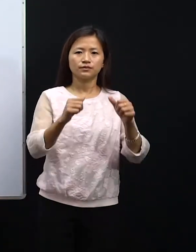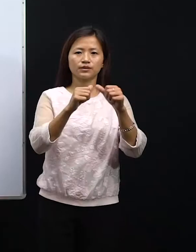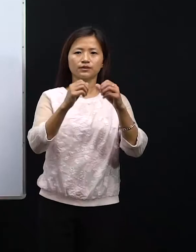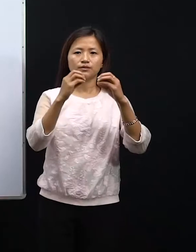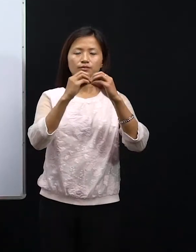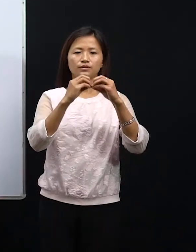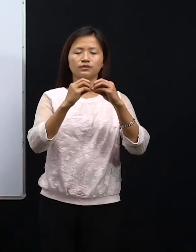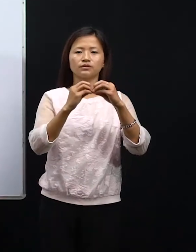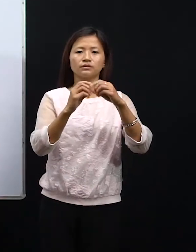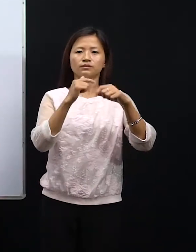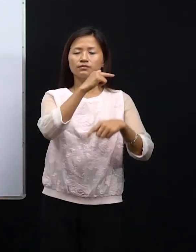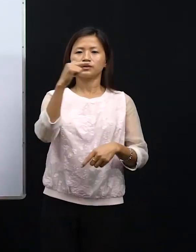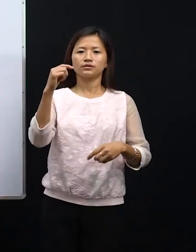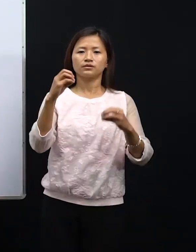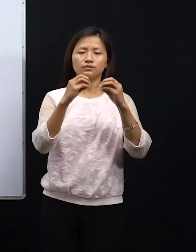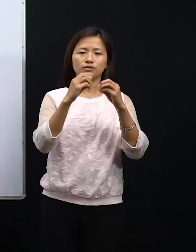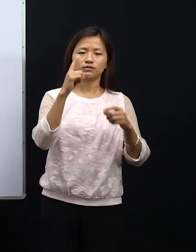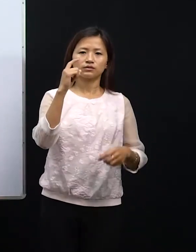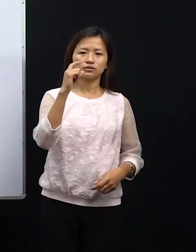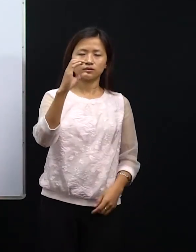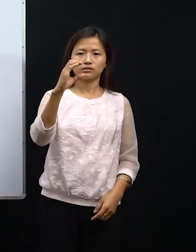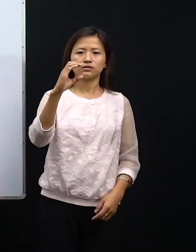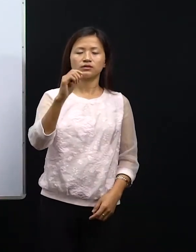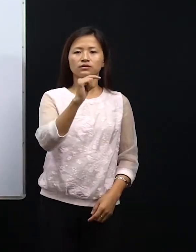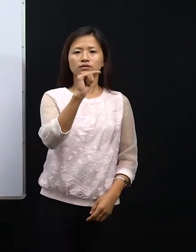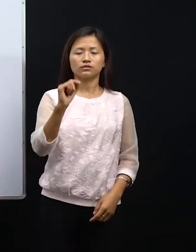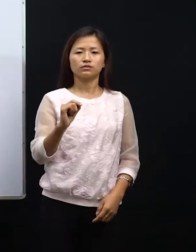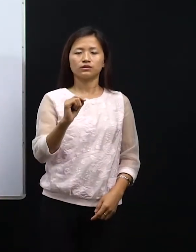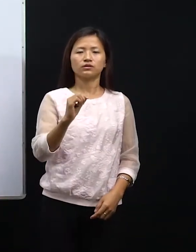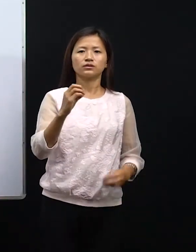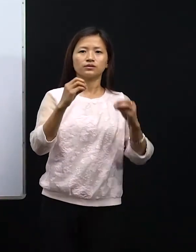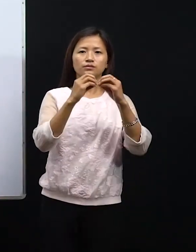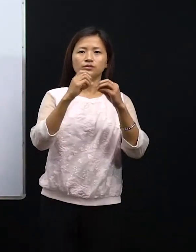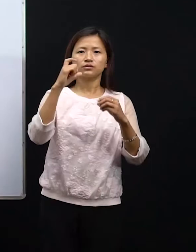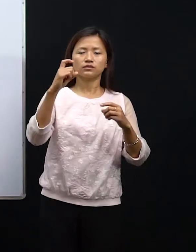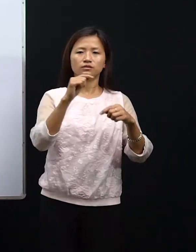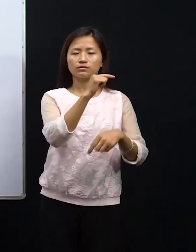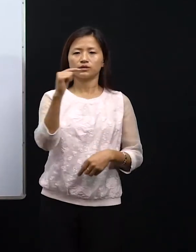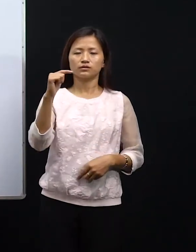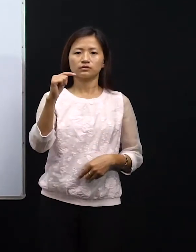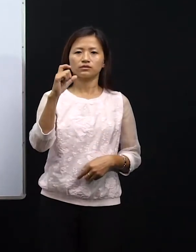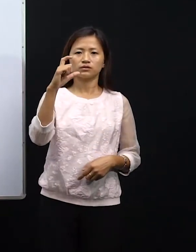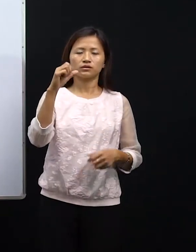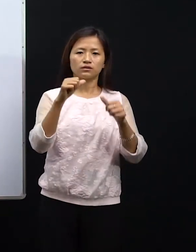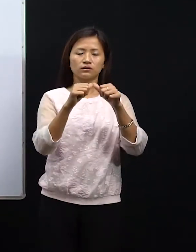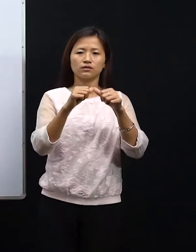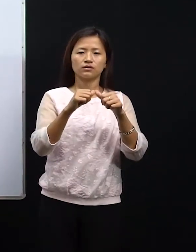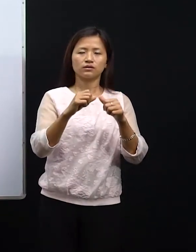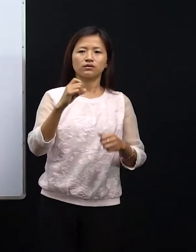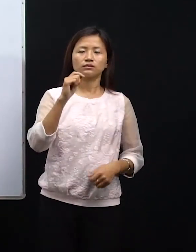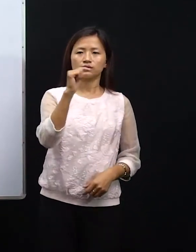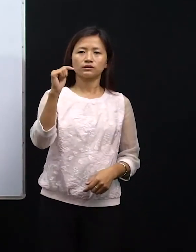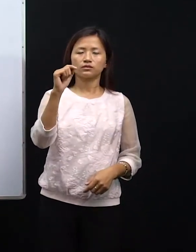AB minus BC, comma, BC minus CA, comma,